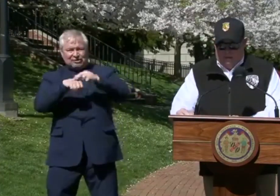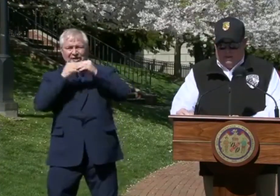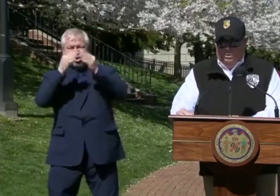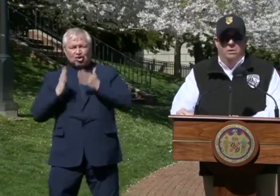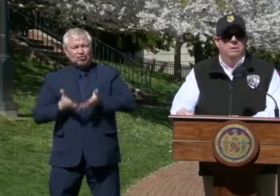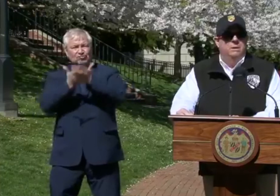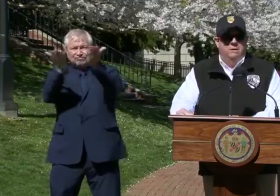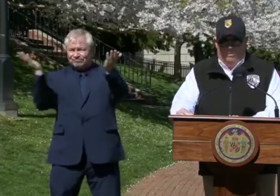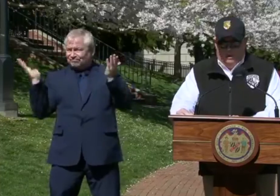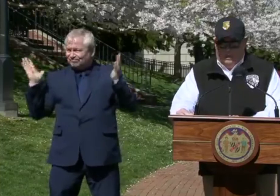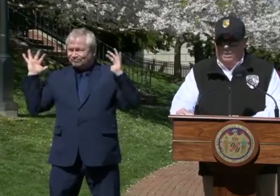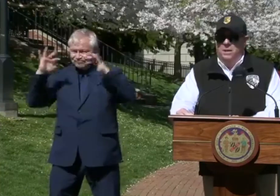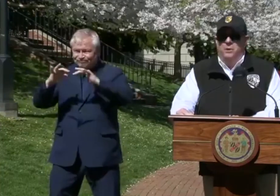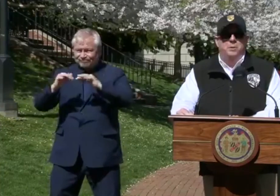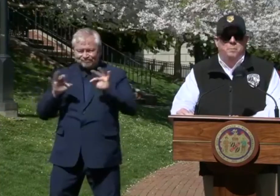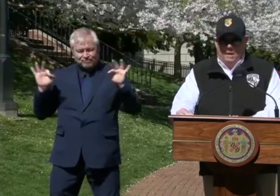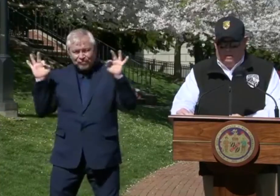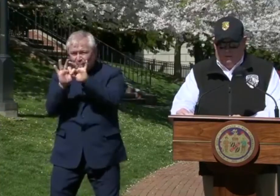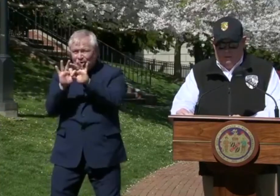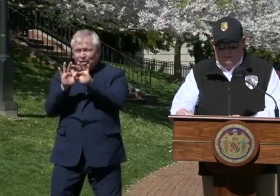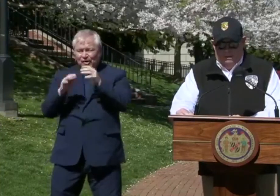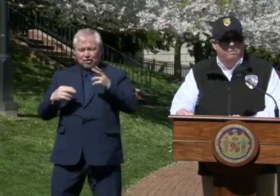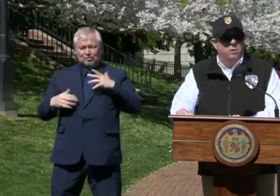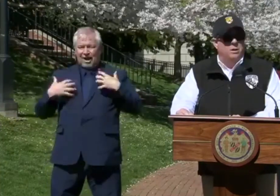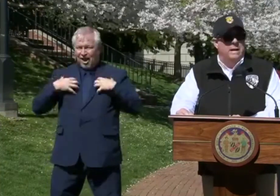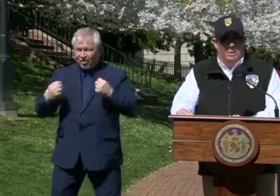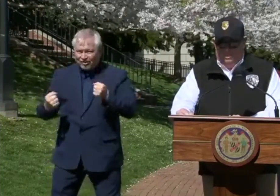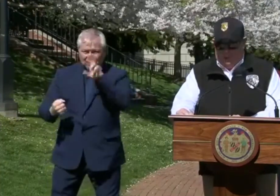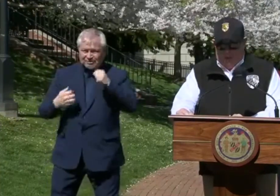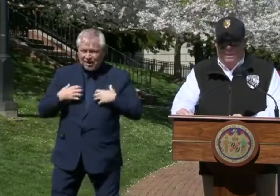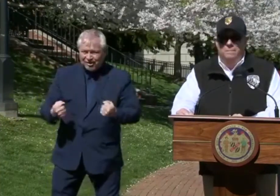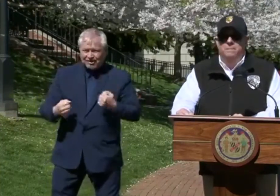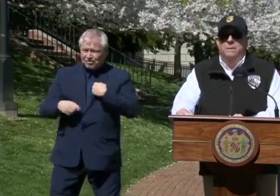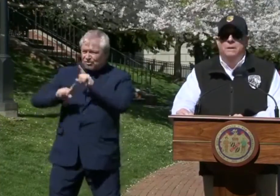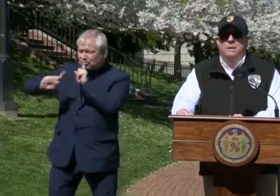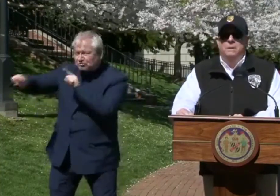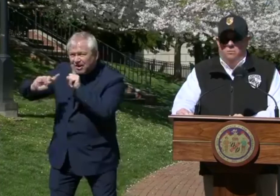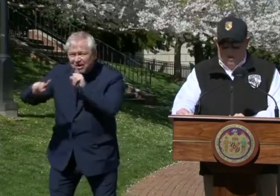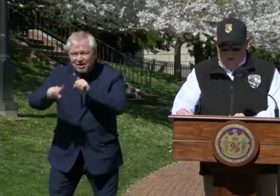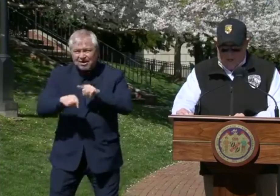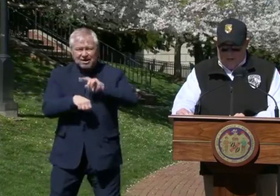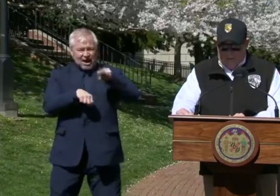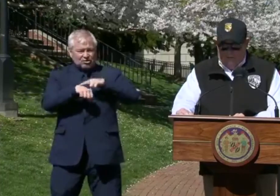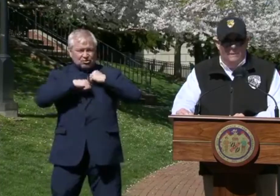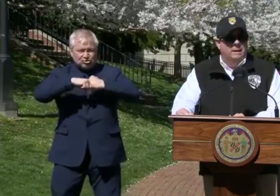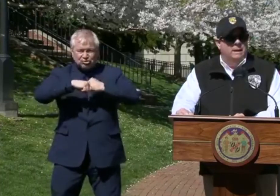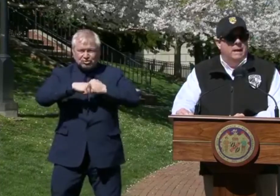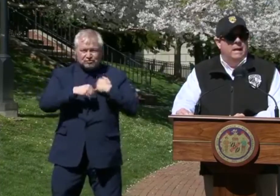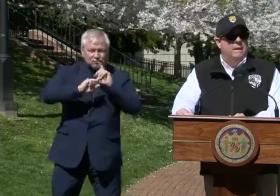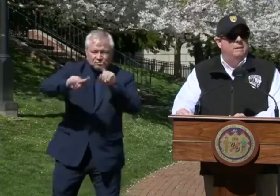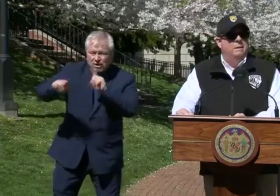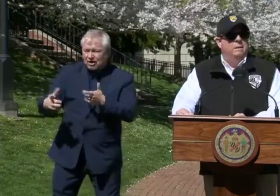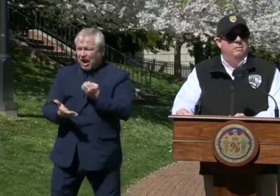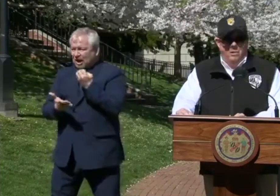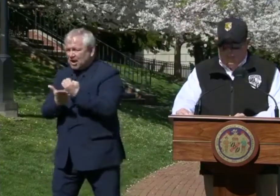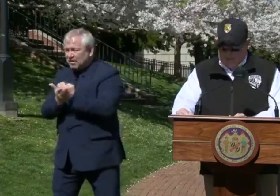is critical for the nation's health response, for our national security, for our economy,